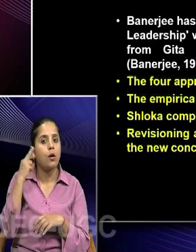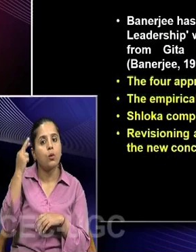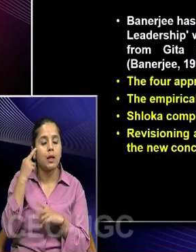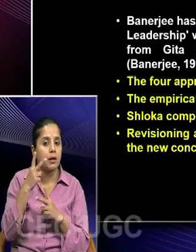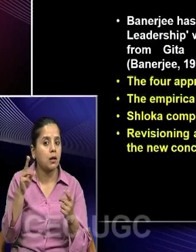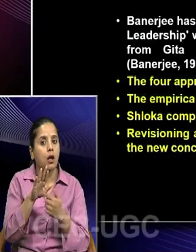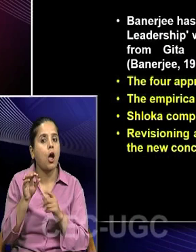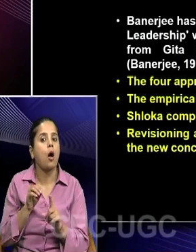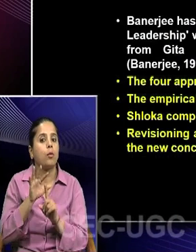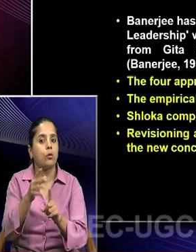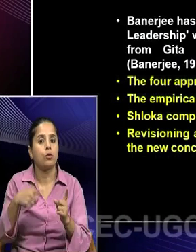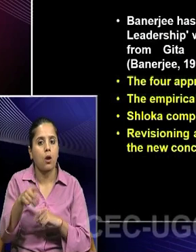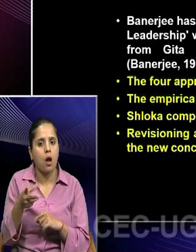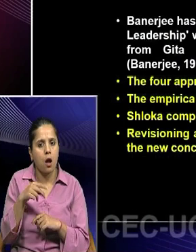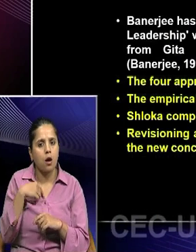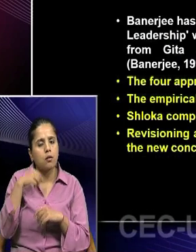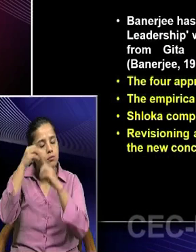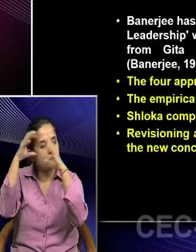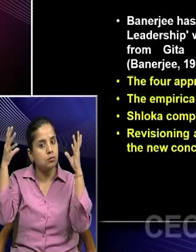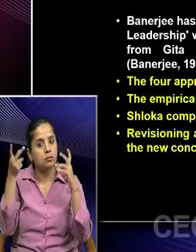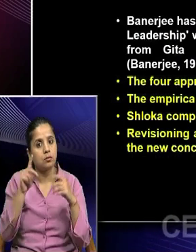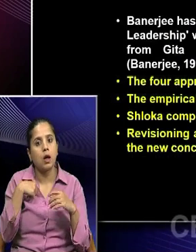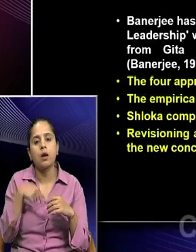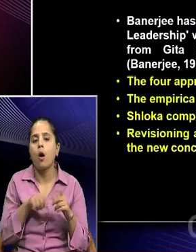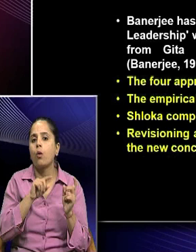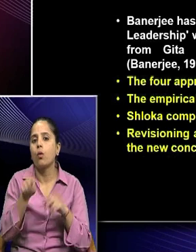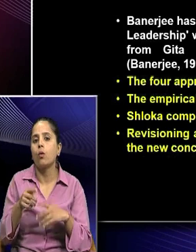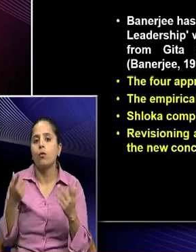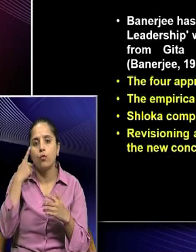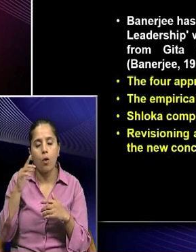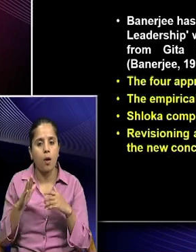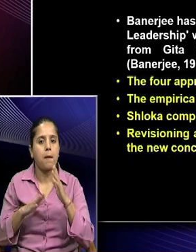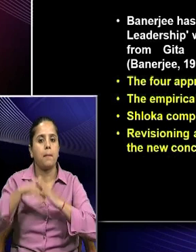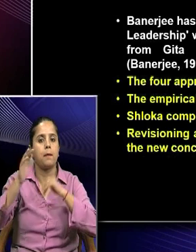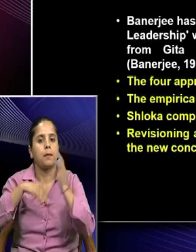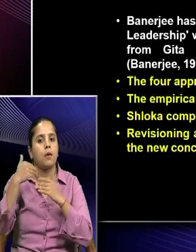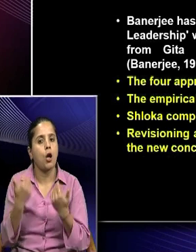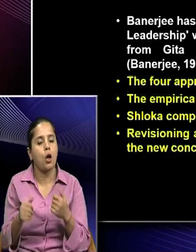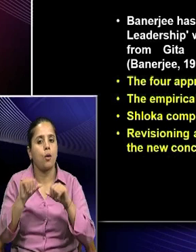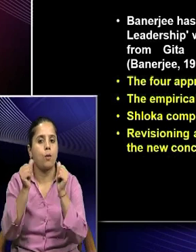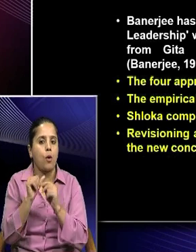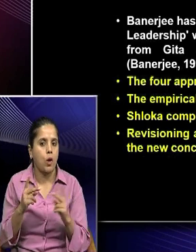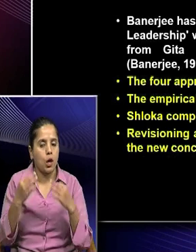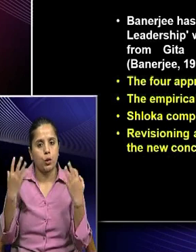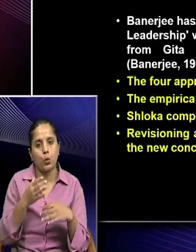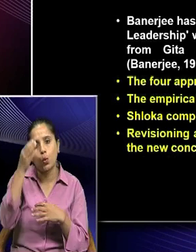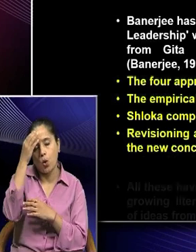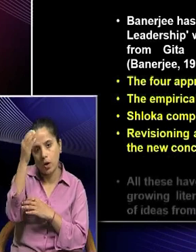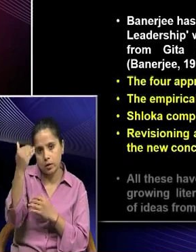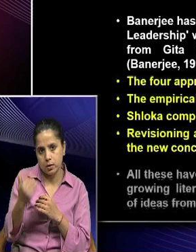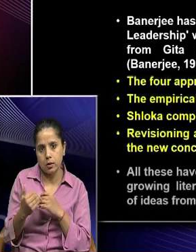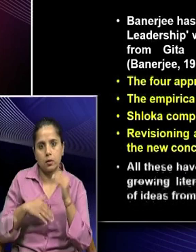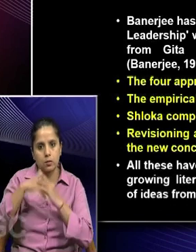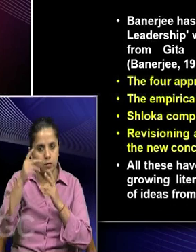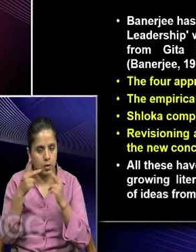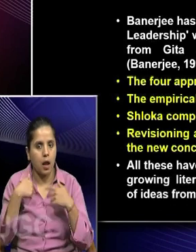where we are revisioning and eventually we go for building models or new concept development approach